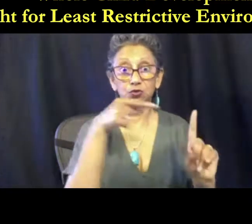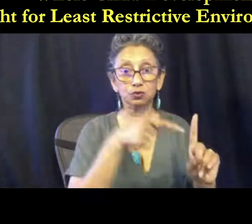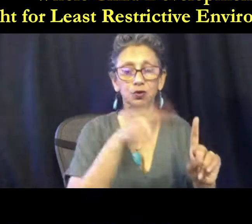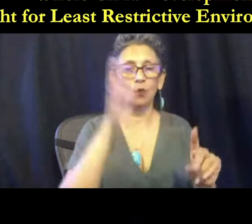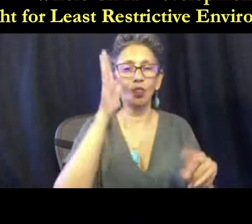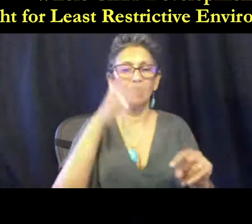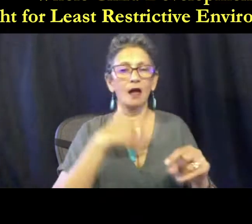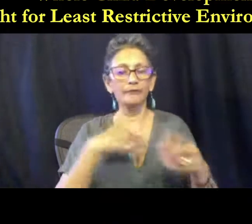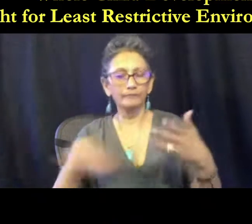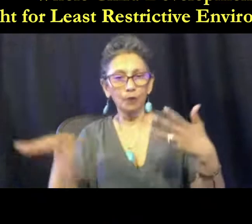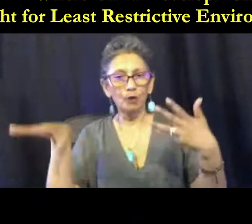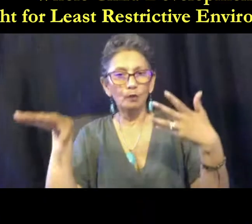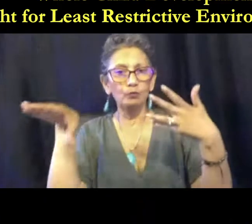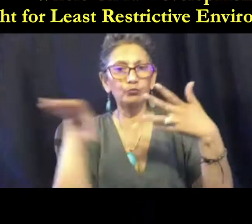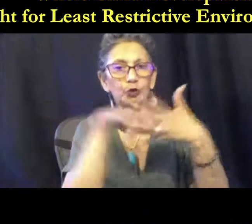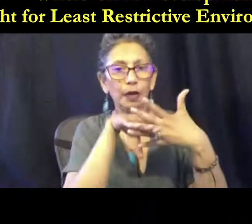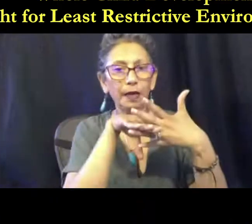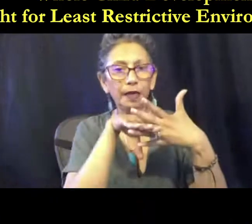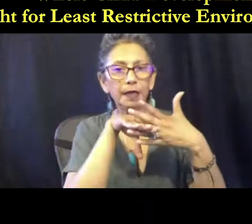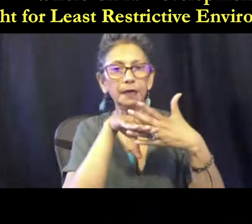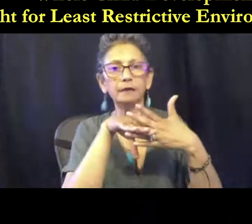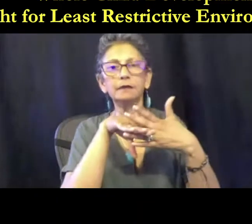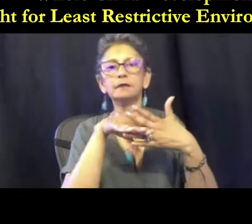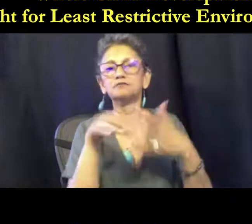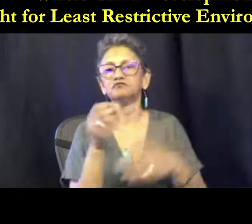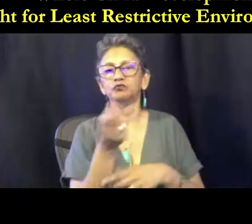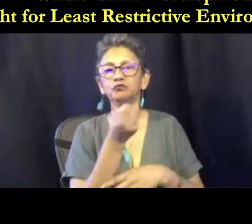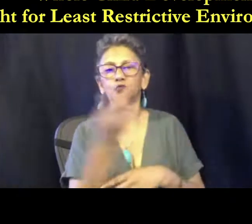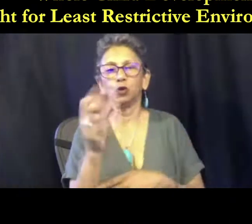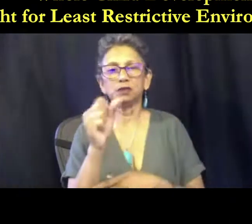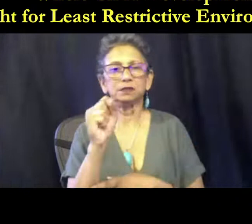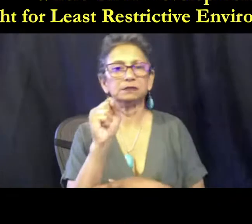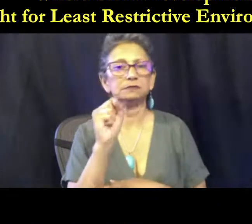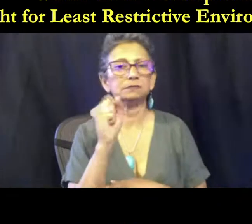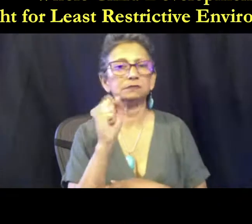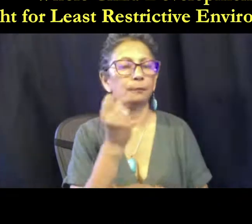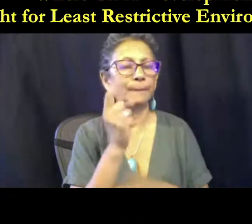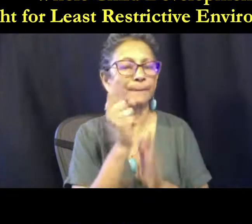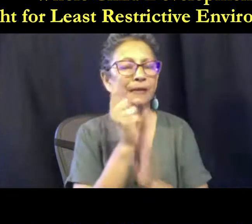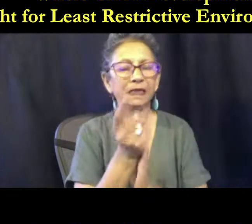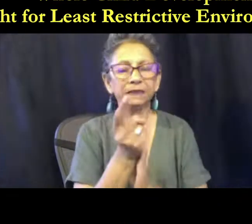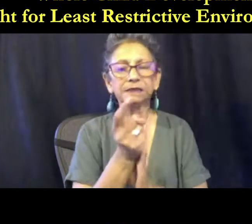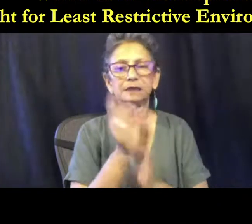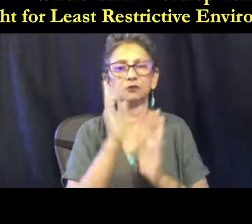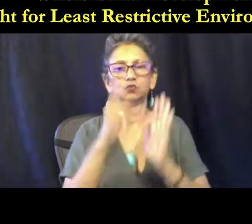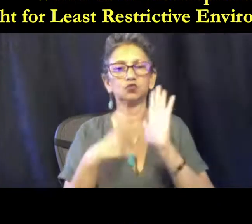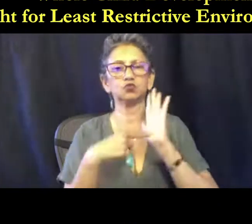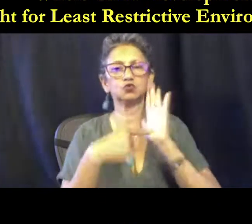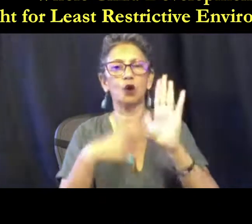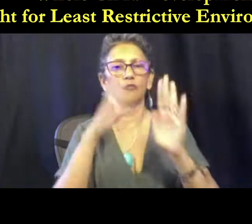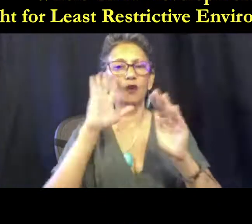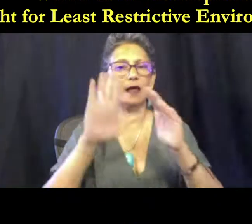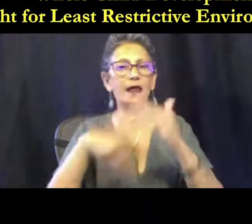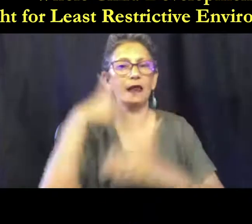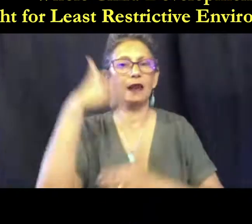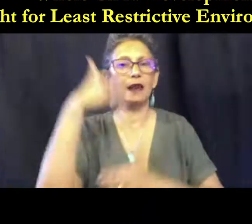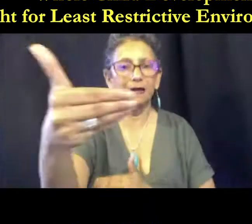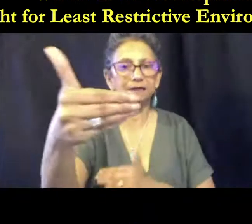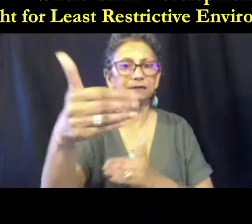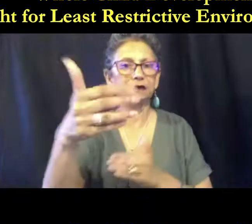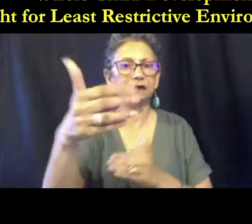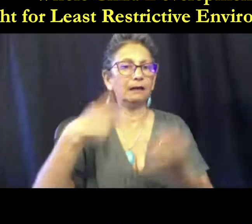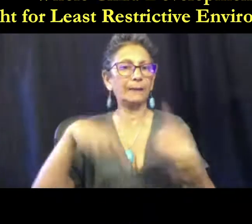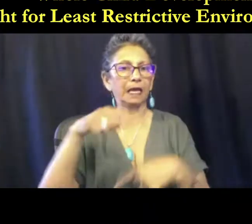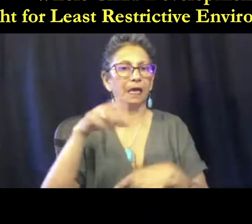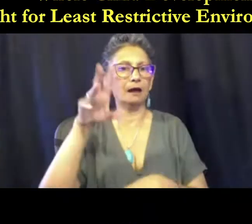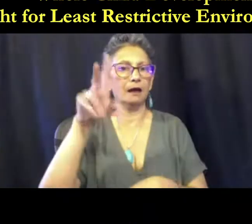We'll have question and answer session after the main presentation has completed. We'll take a